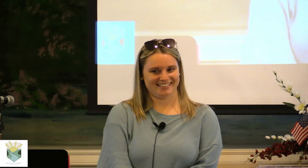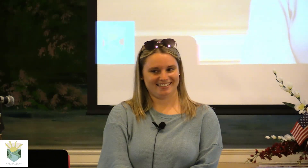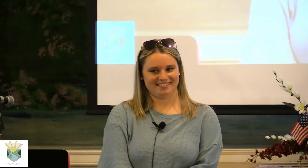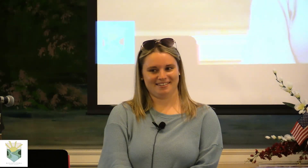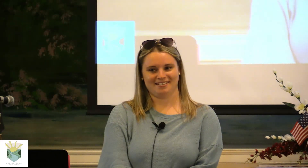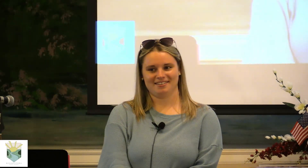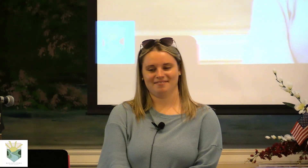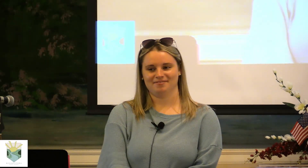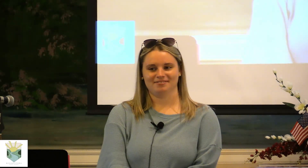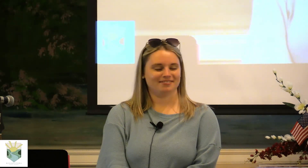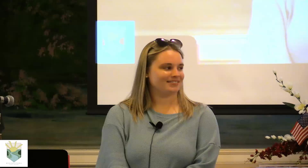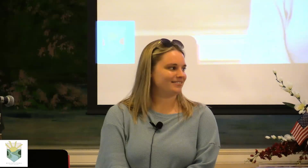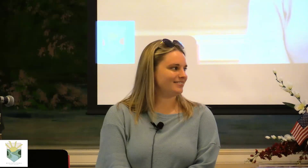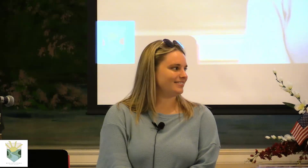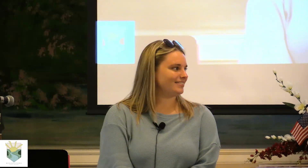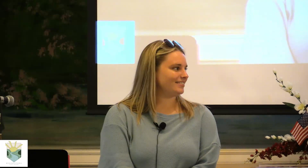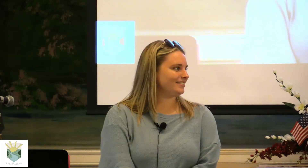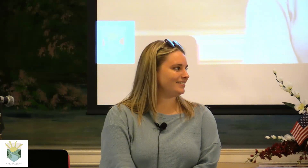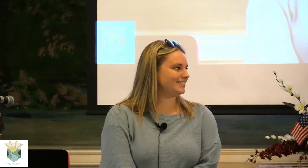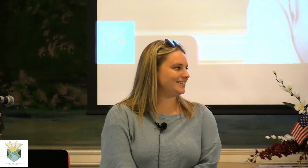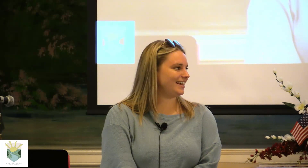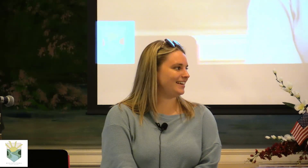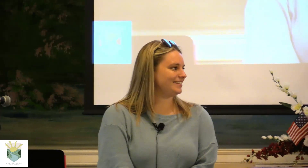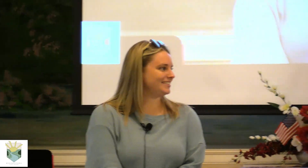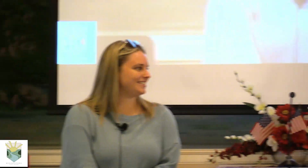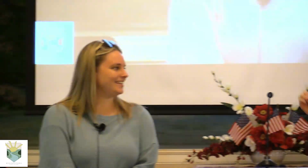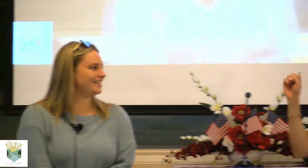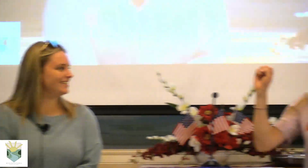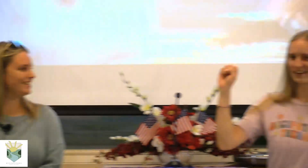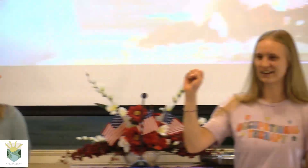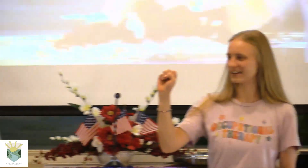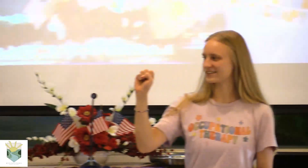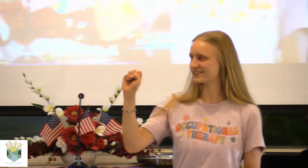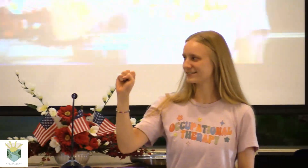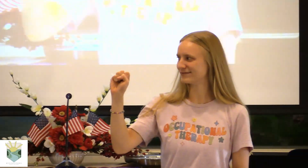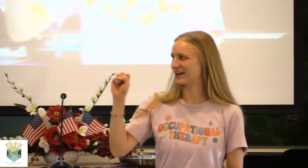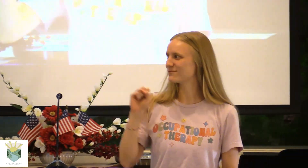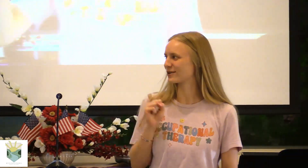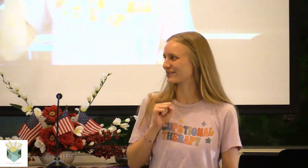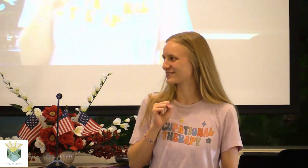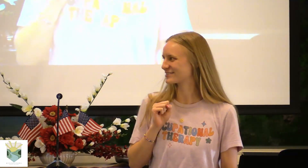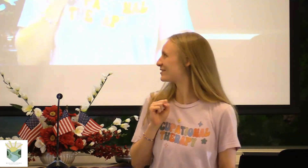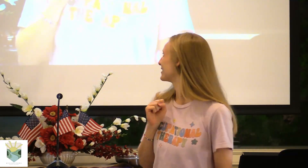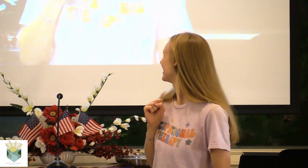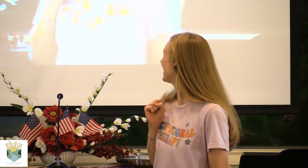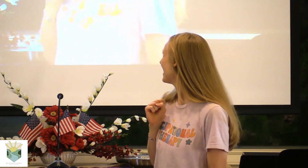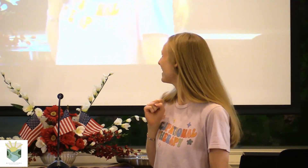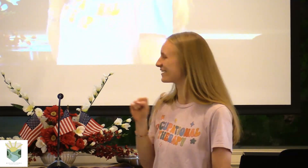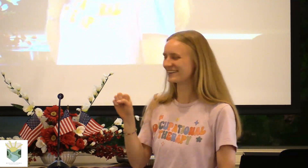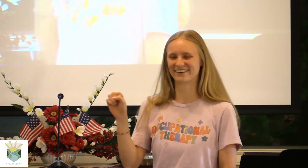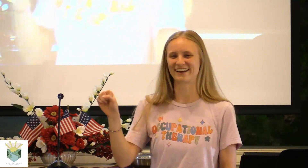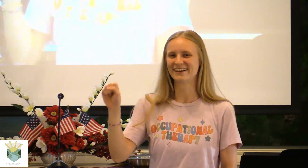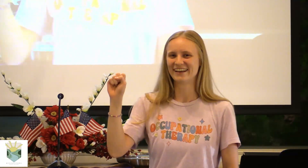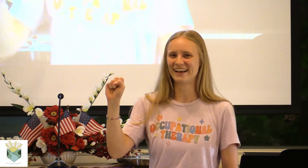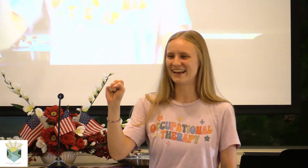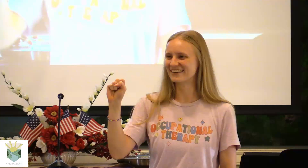I can do mine. I can do mine since it's She longer. can. Let's see it. S. No, I'm nervous. No, don't be nervous. Ah! Okay. S